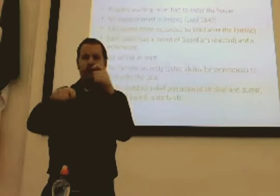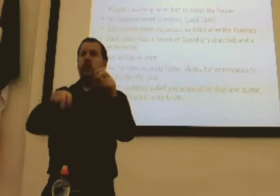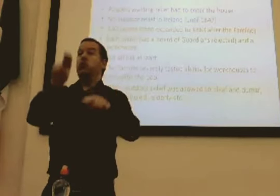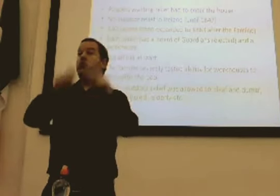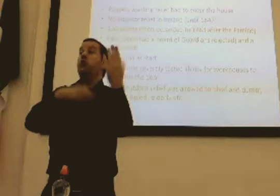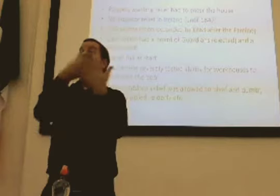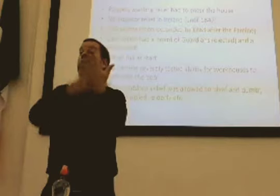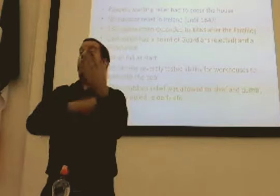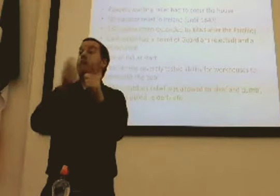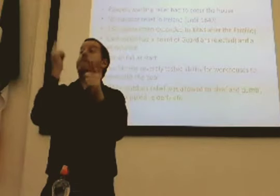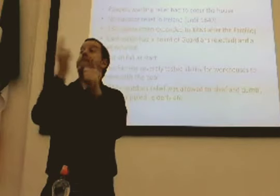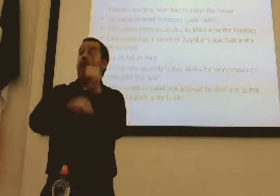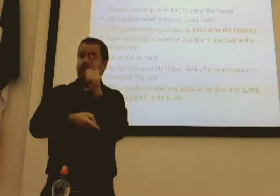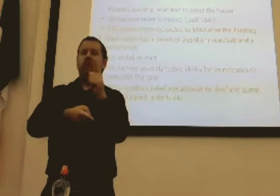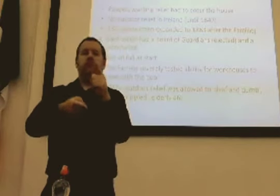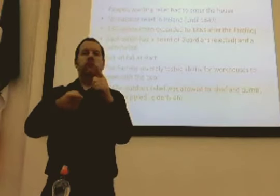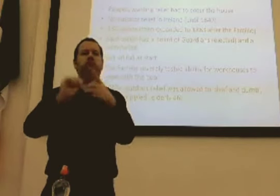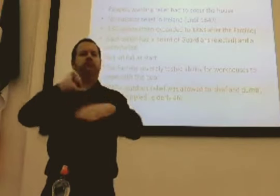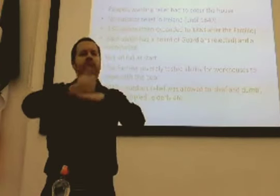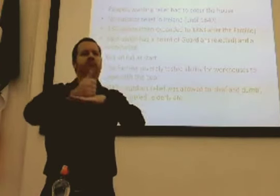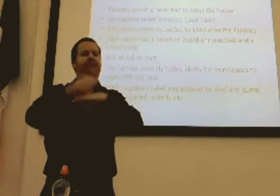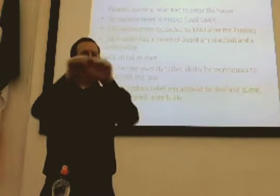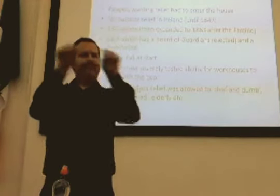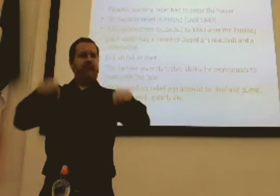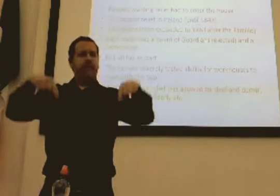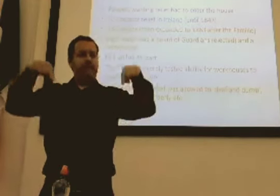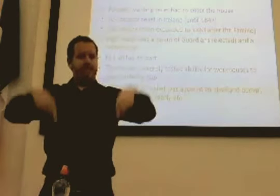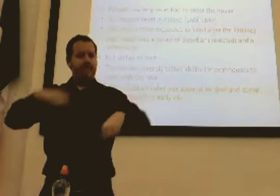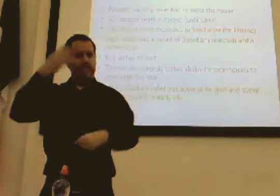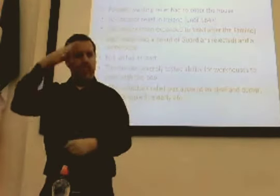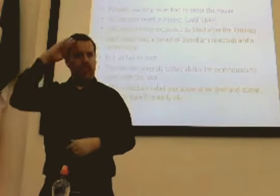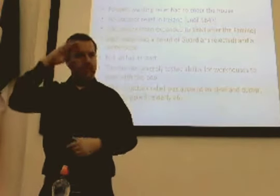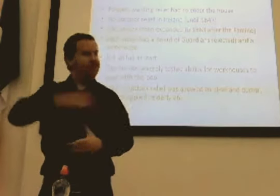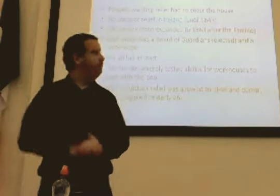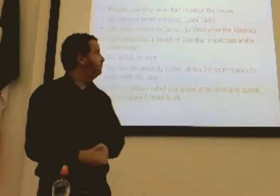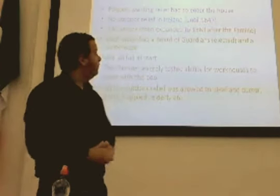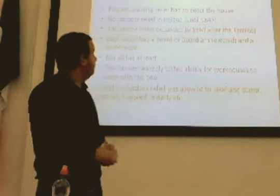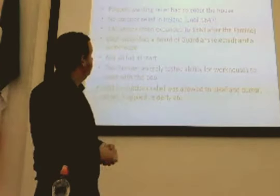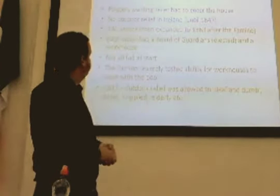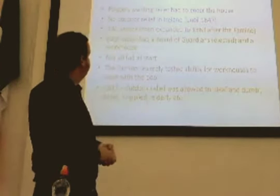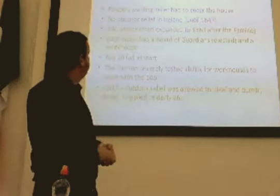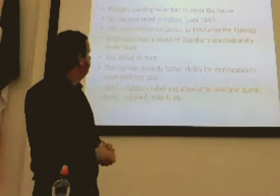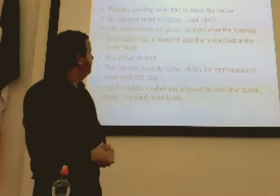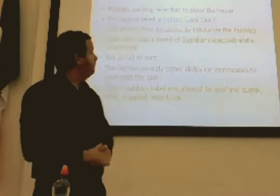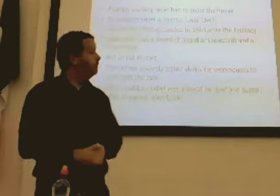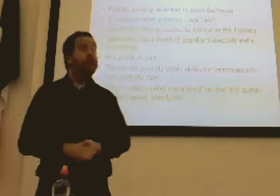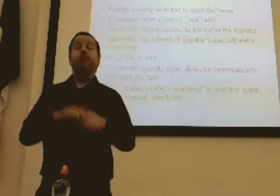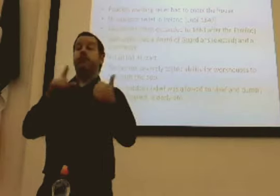then in 1838, the new law was passed to set up this kind of workhouse system in